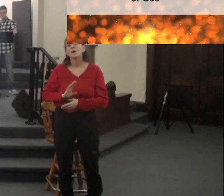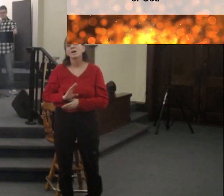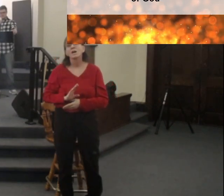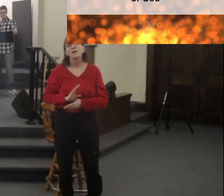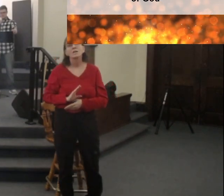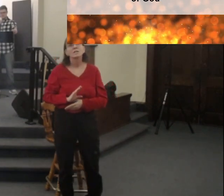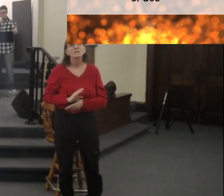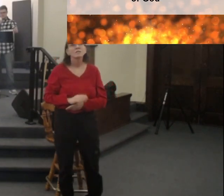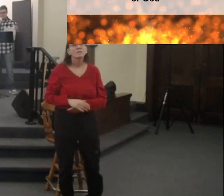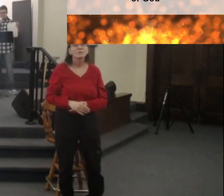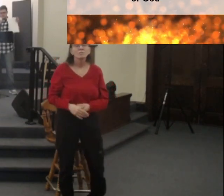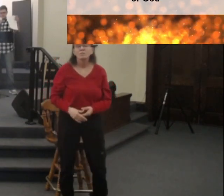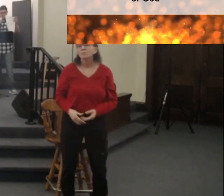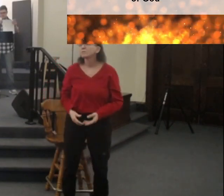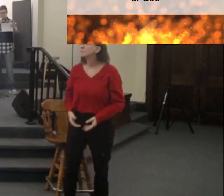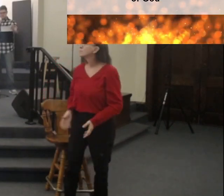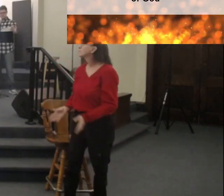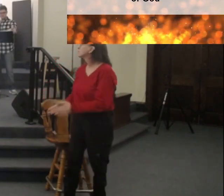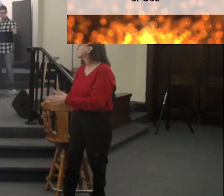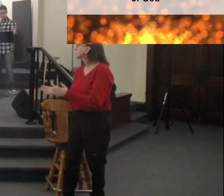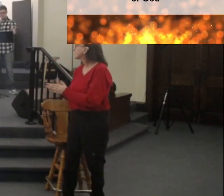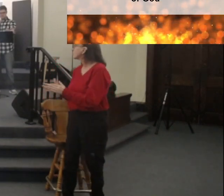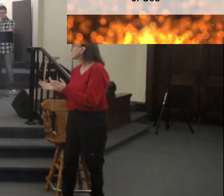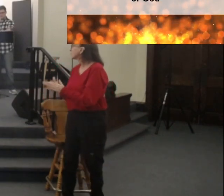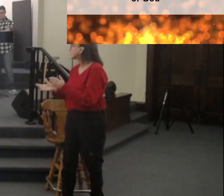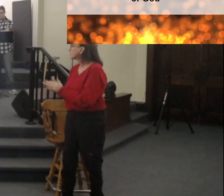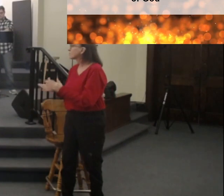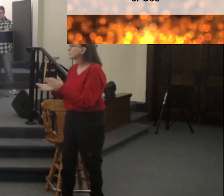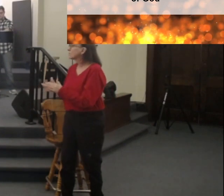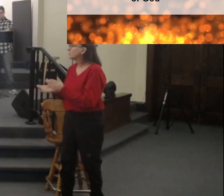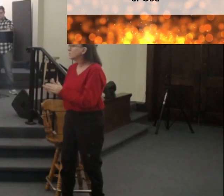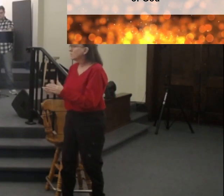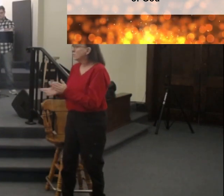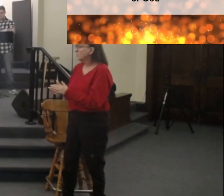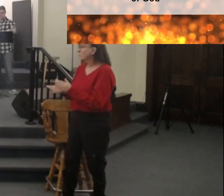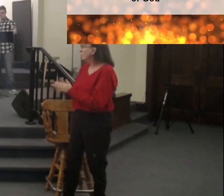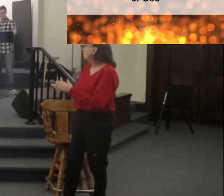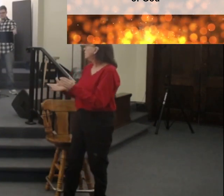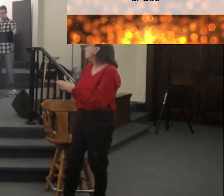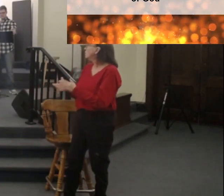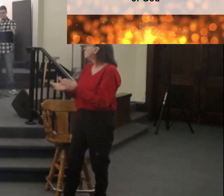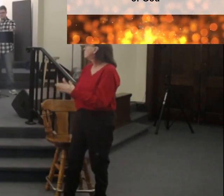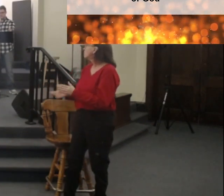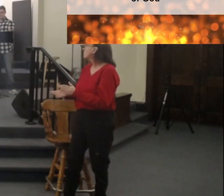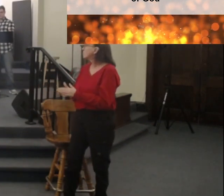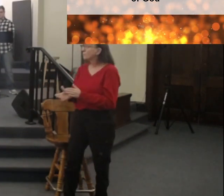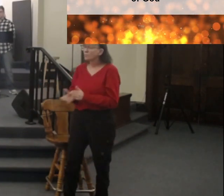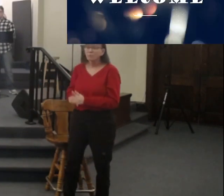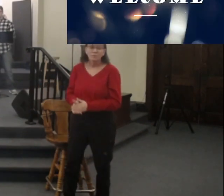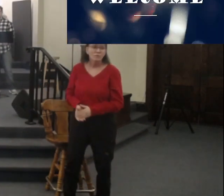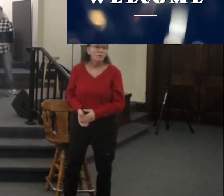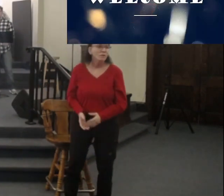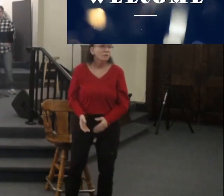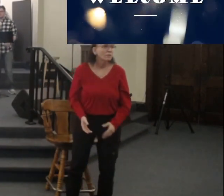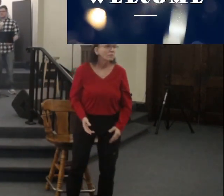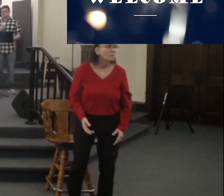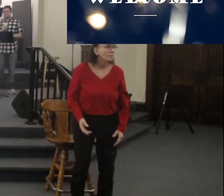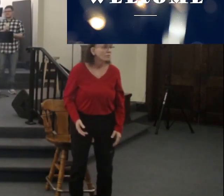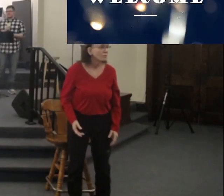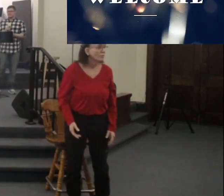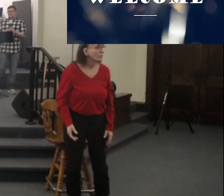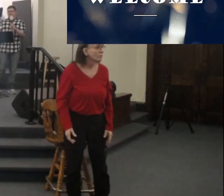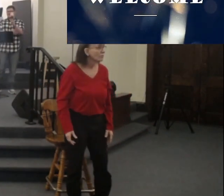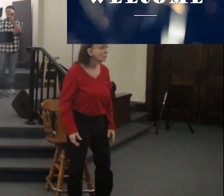God. Woo! That should have woke you up a little bit. Did you guys see the fly attacking me up